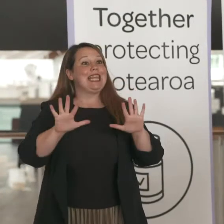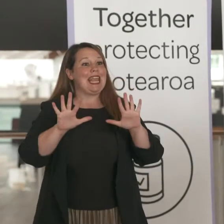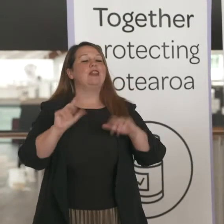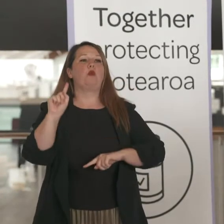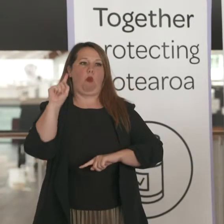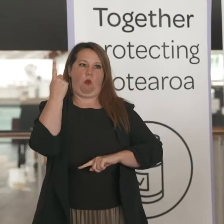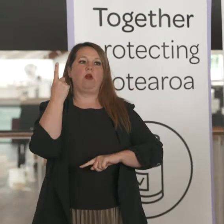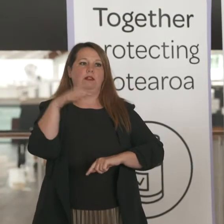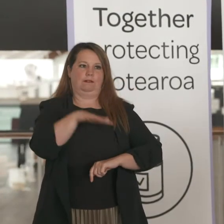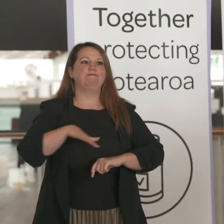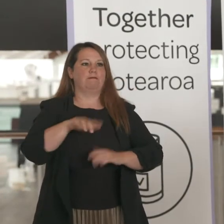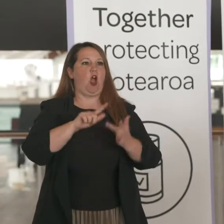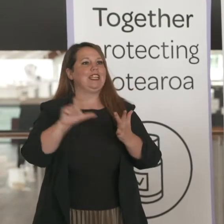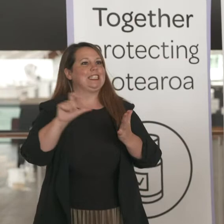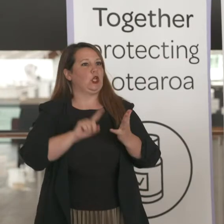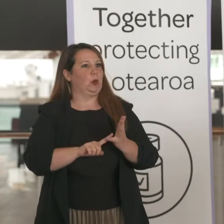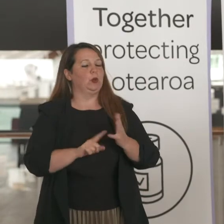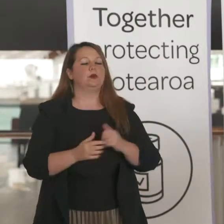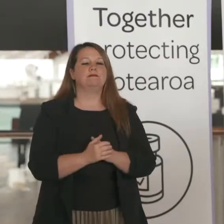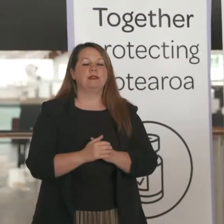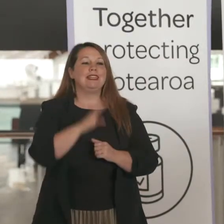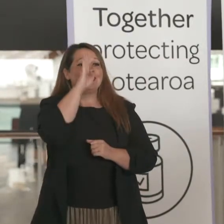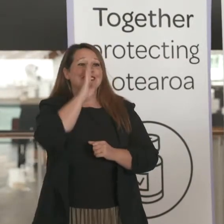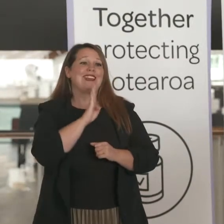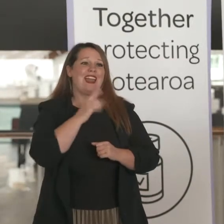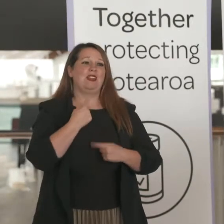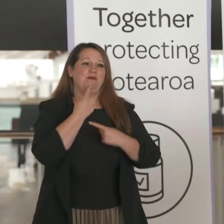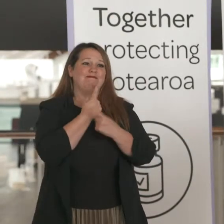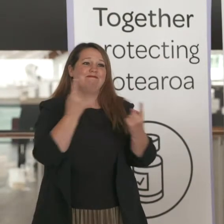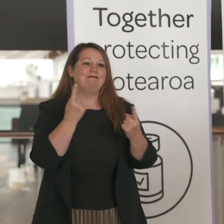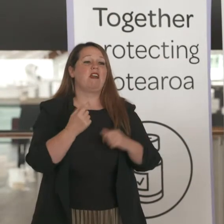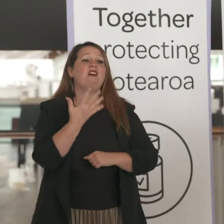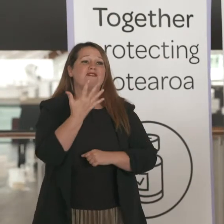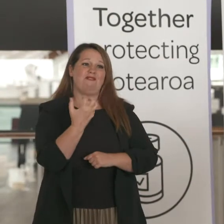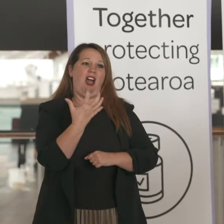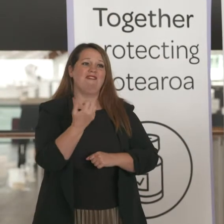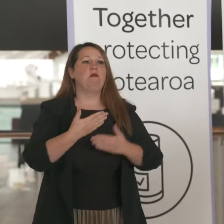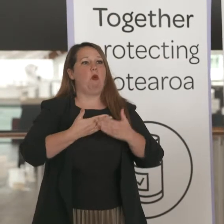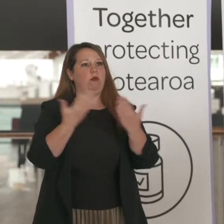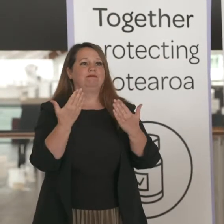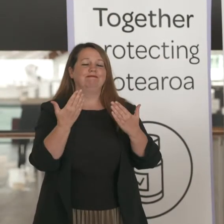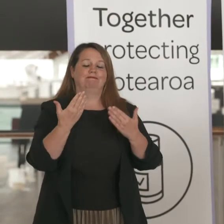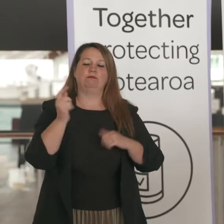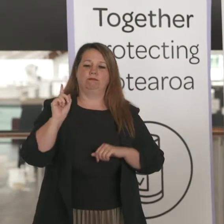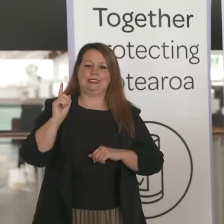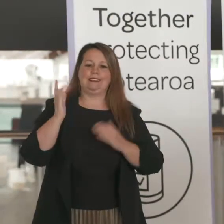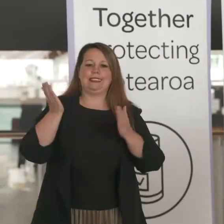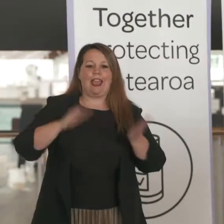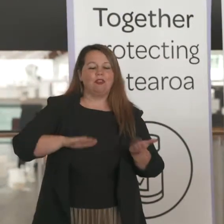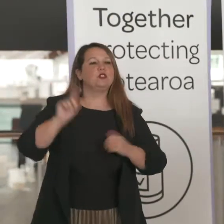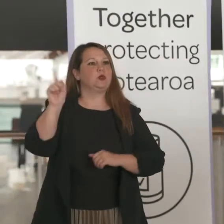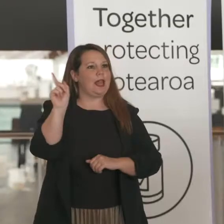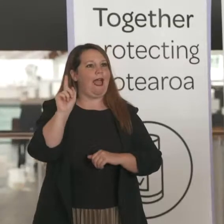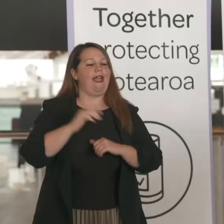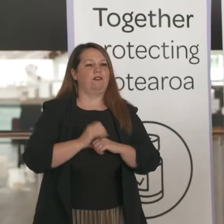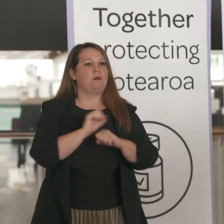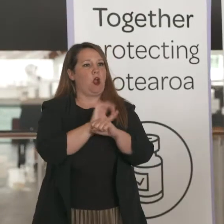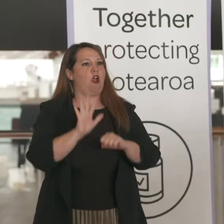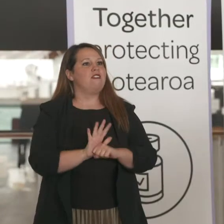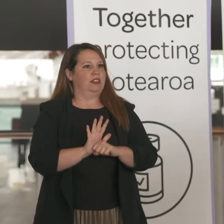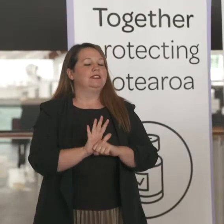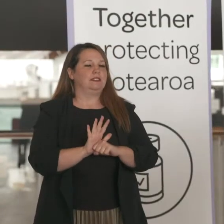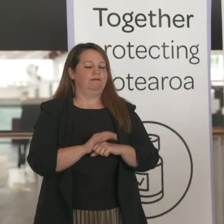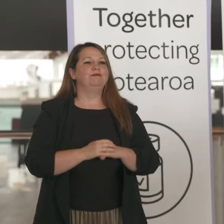Auckland. We are sadly reporting a further 5 deaths from COVID-19 today. These are in